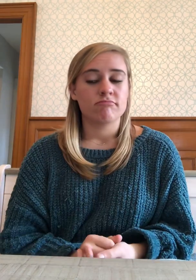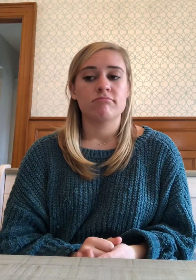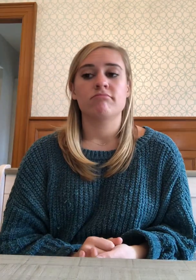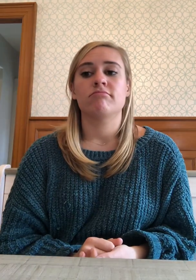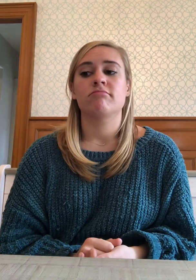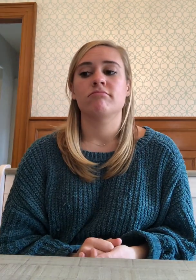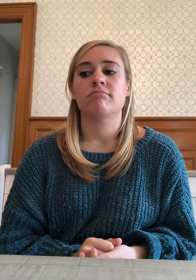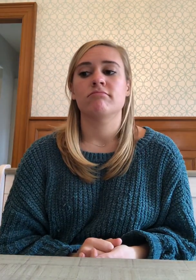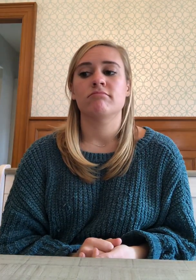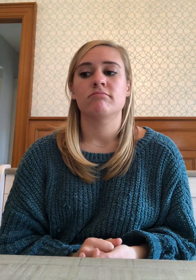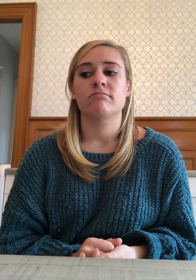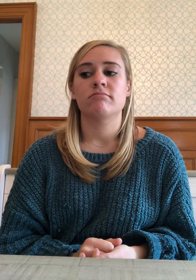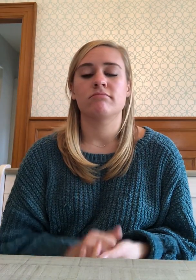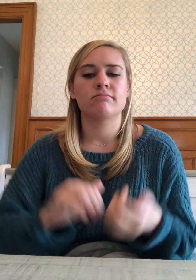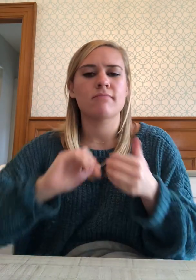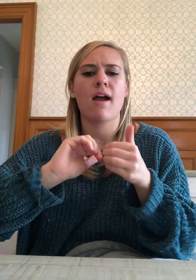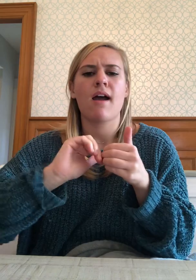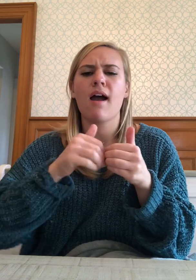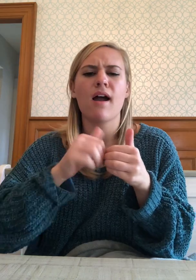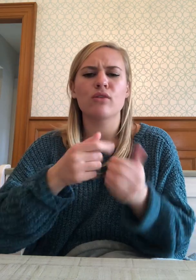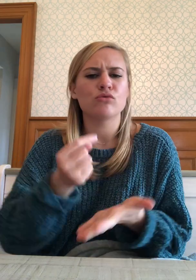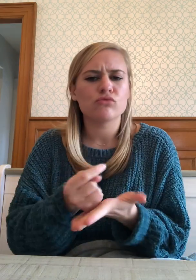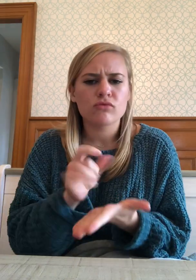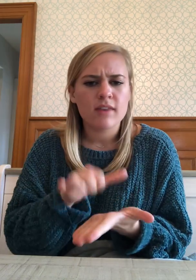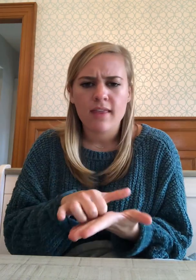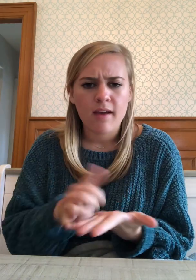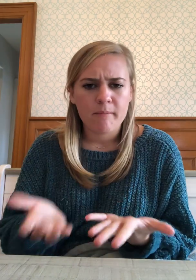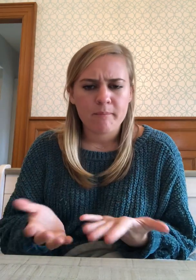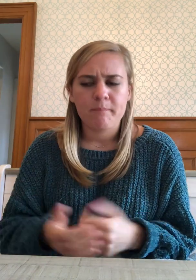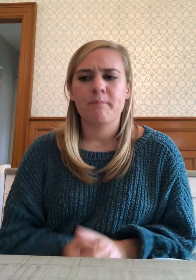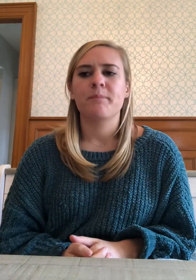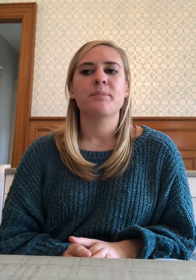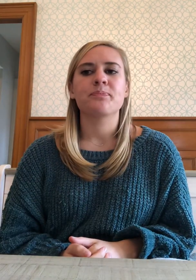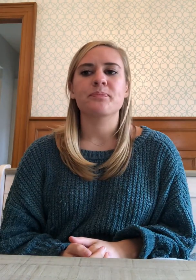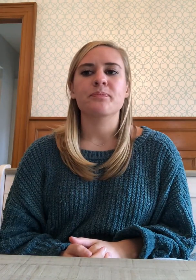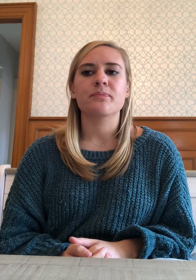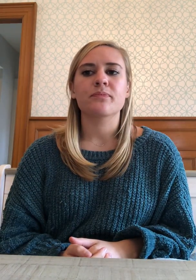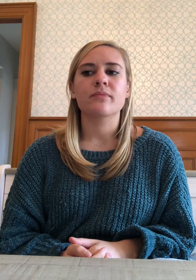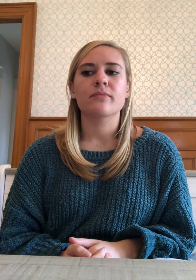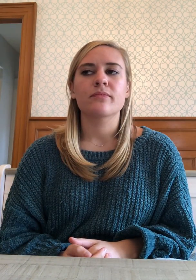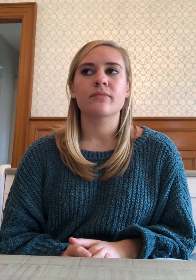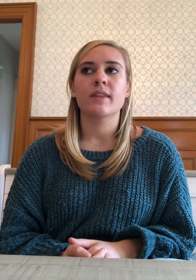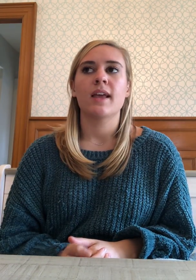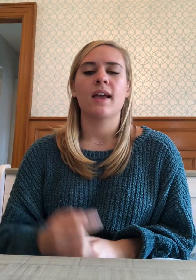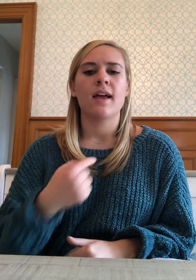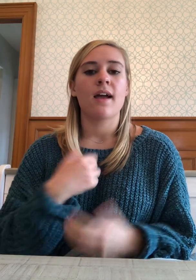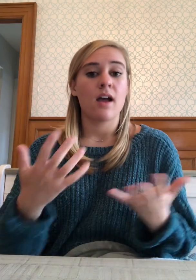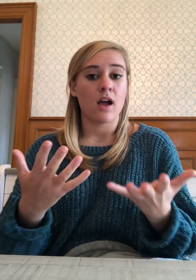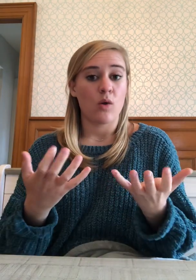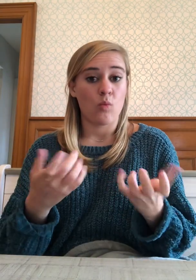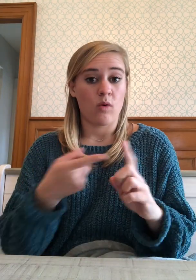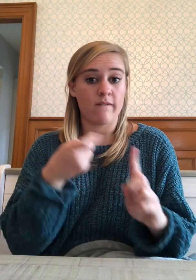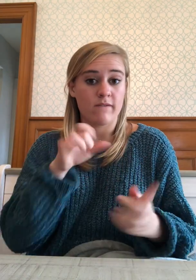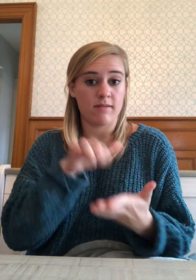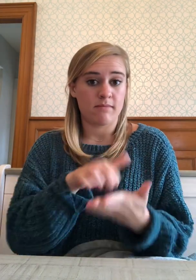How do we treat finger habits? What I want from that patient is